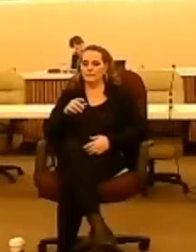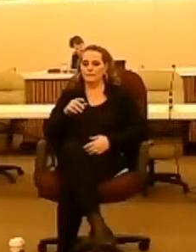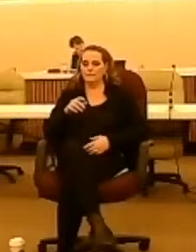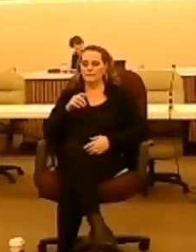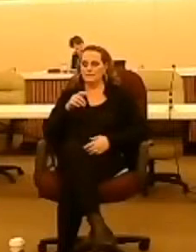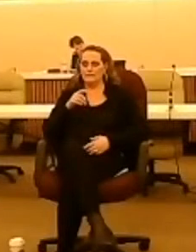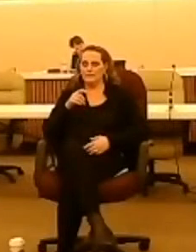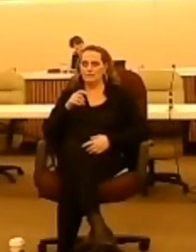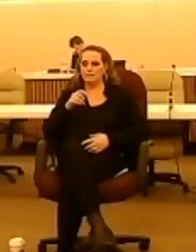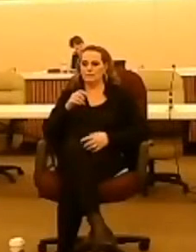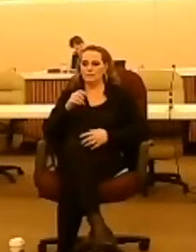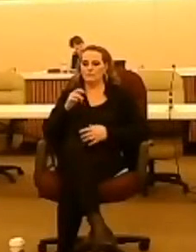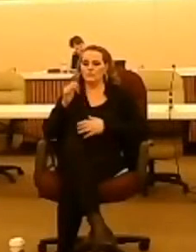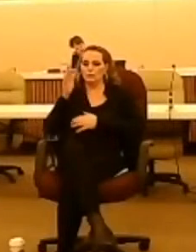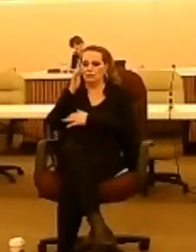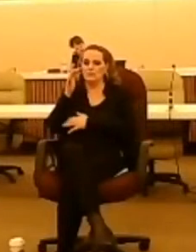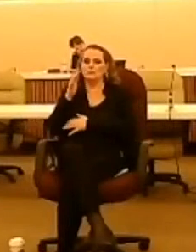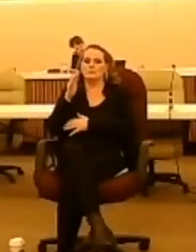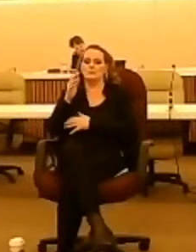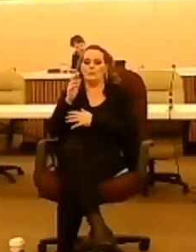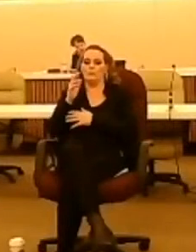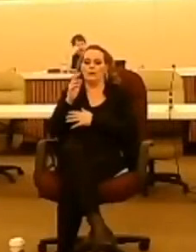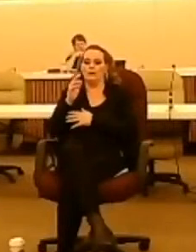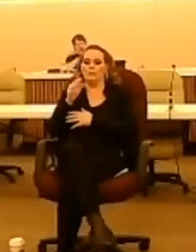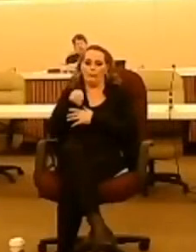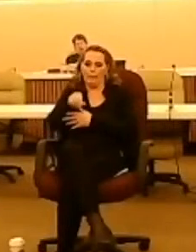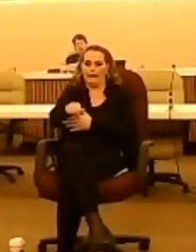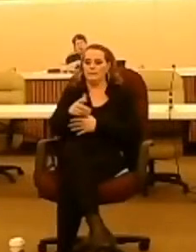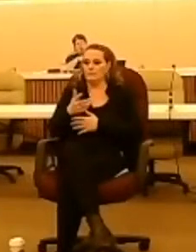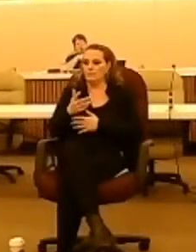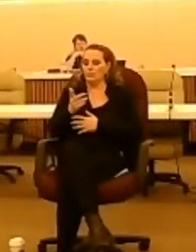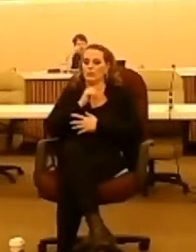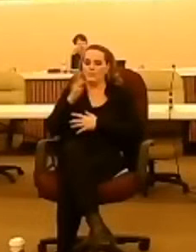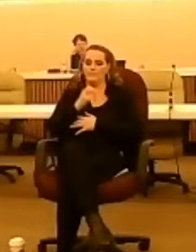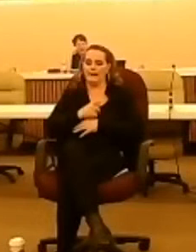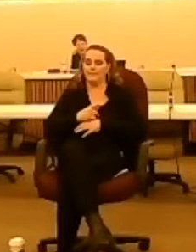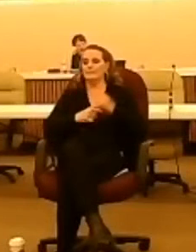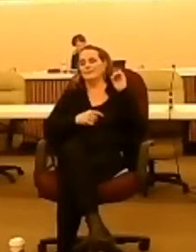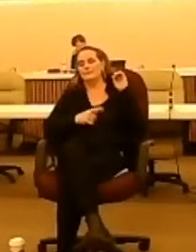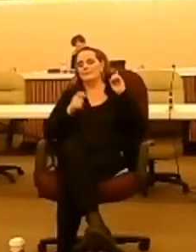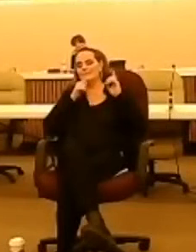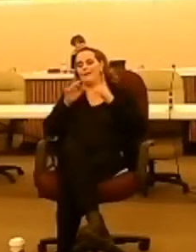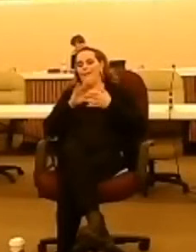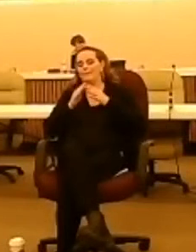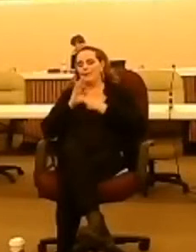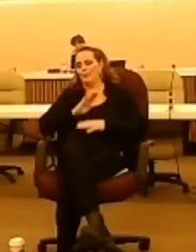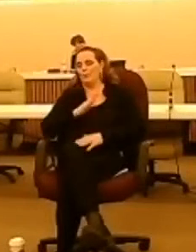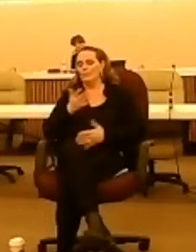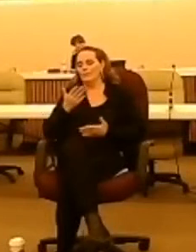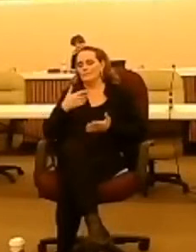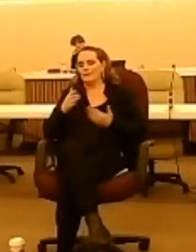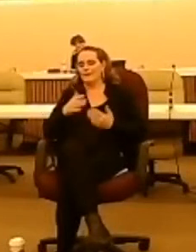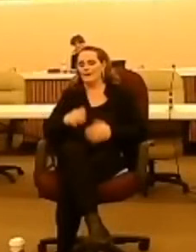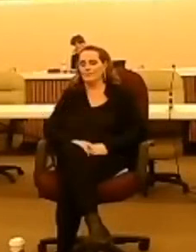tree, we're going to come back to you to approve that. We're going to plant that tree there. Not the town board, but.